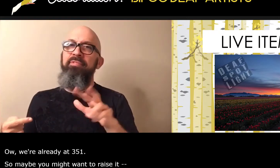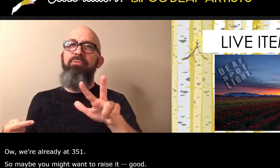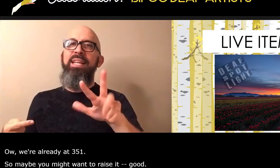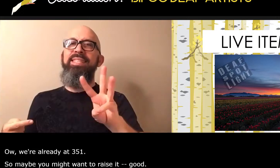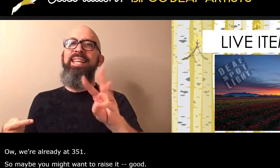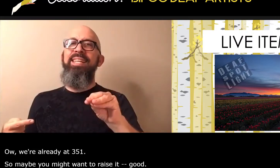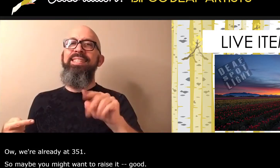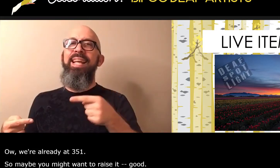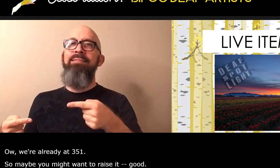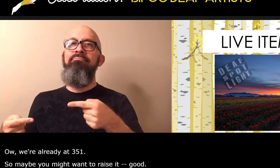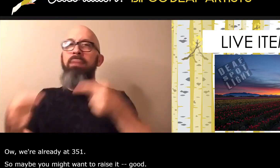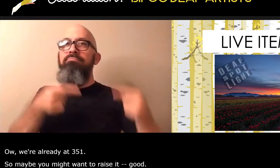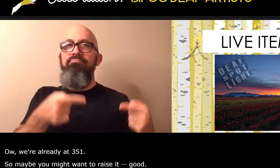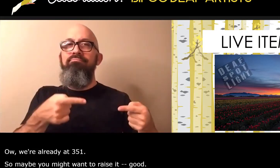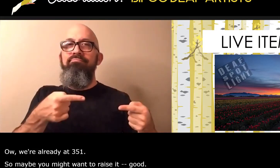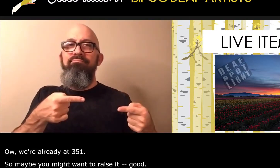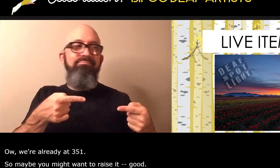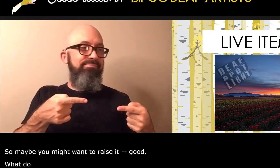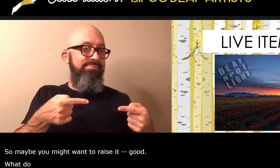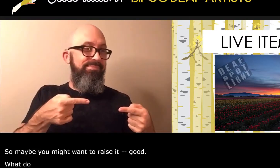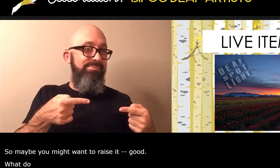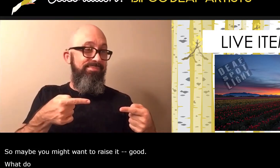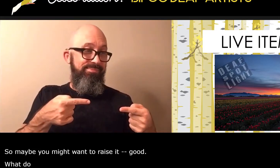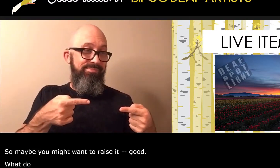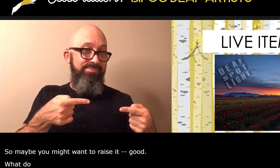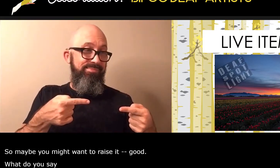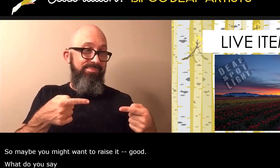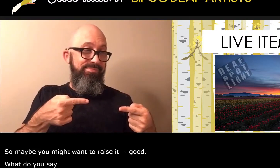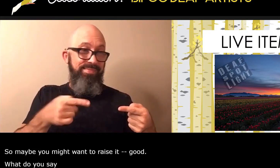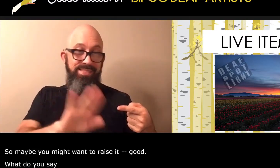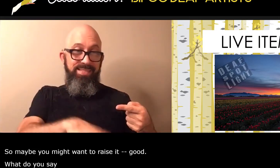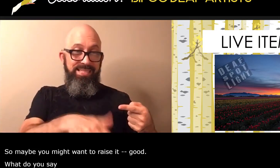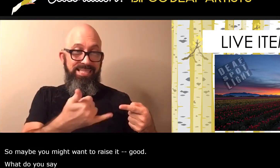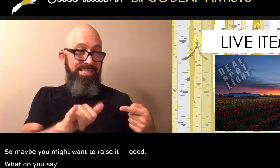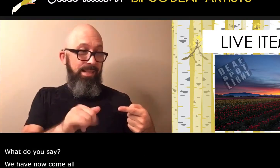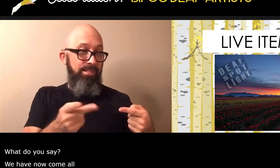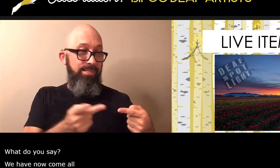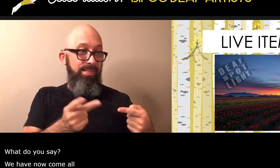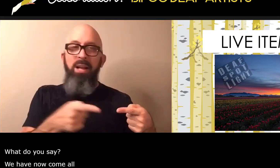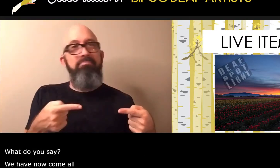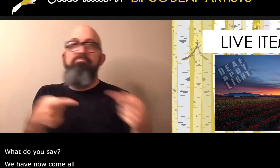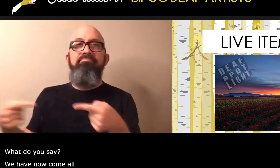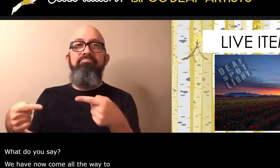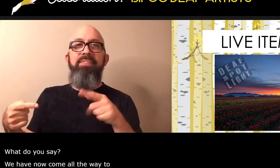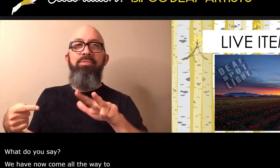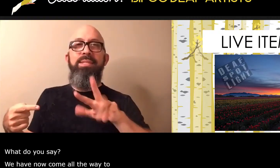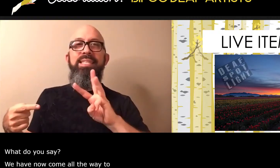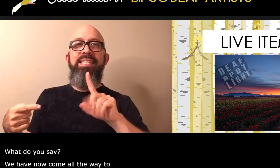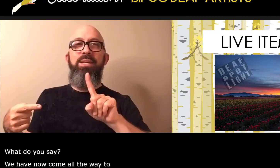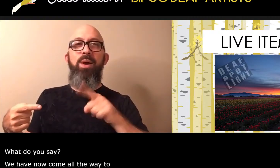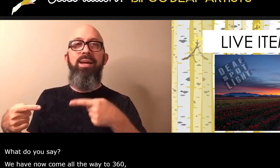What do you say? We've now come all the way to 360. Ball's in your court.